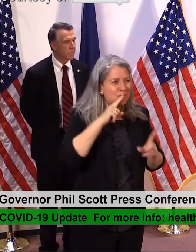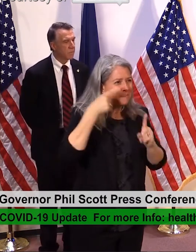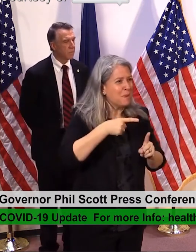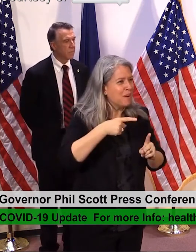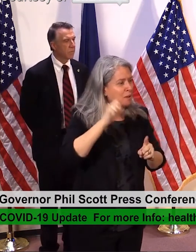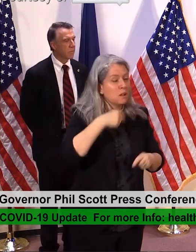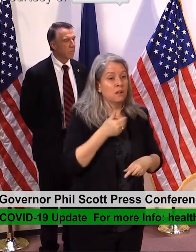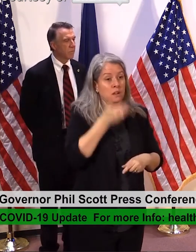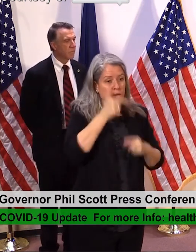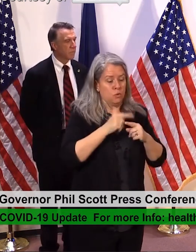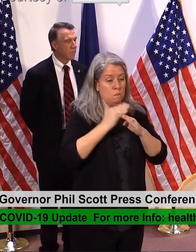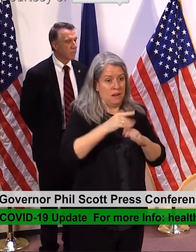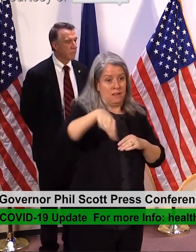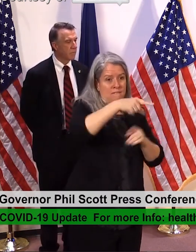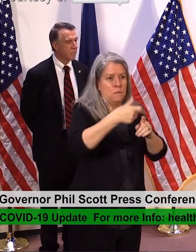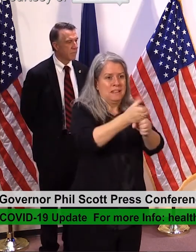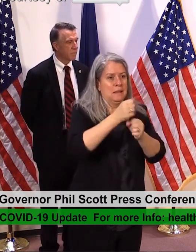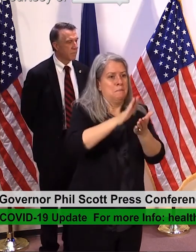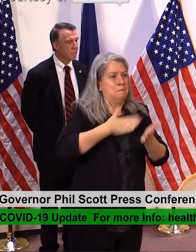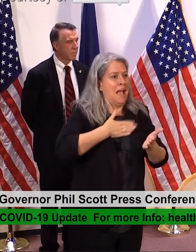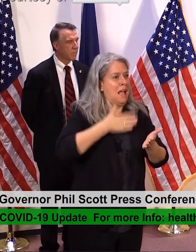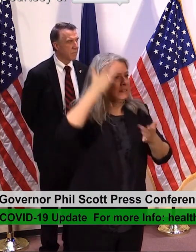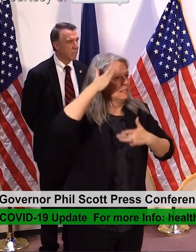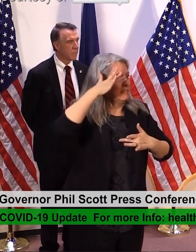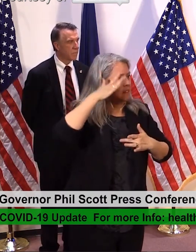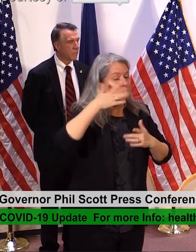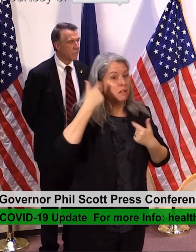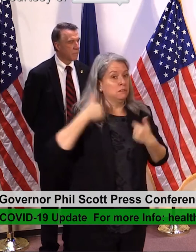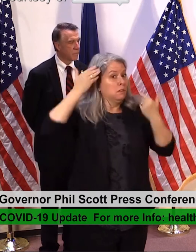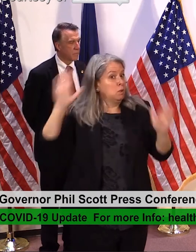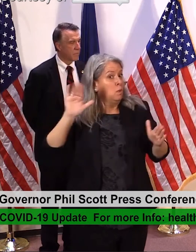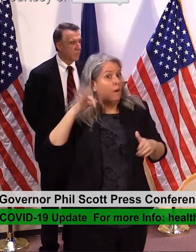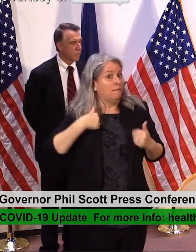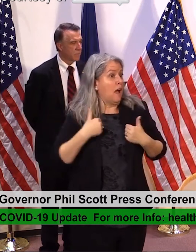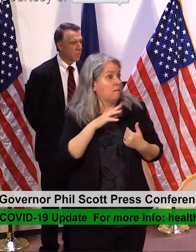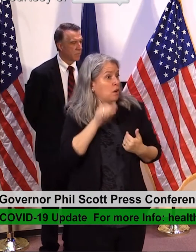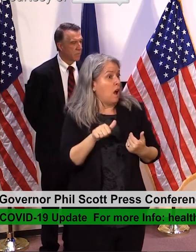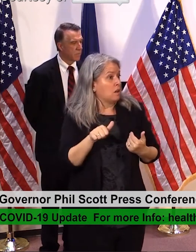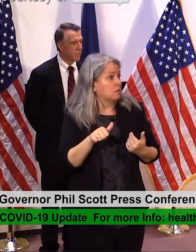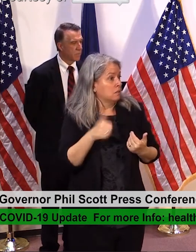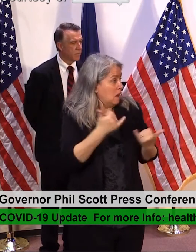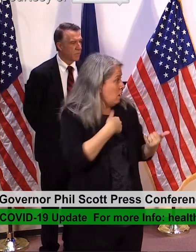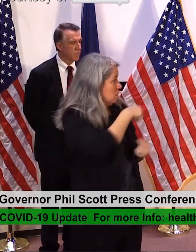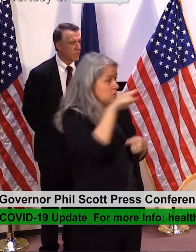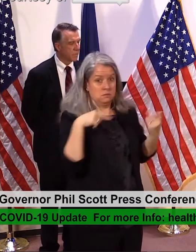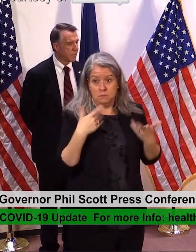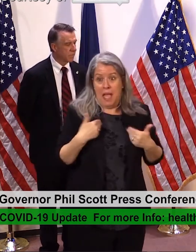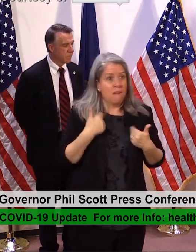is to protect others around you in case you are in that pre-symptomatic infectious phase.